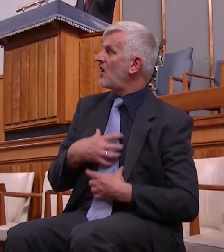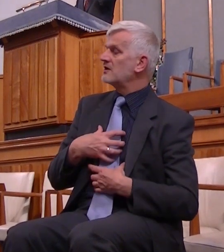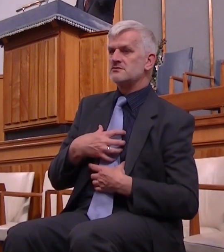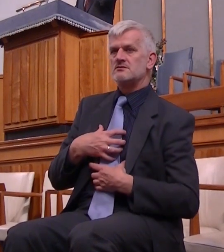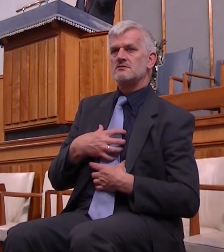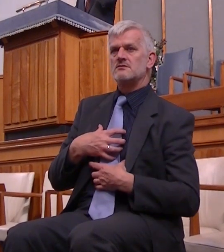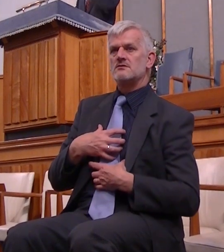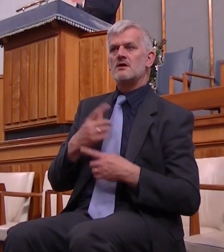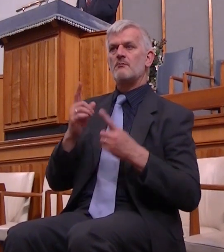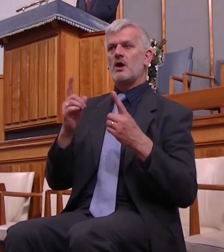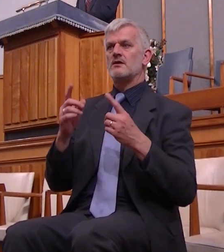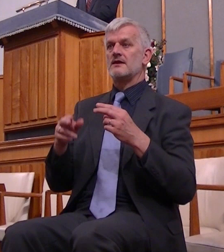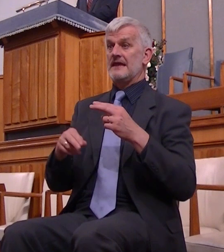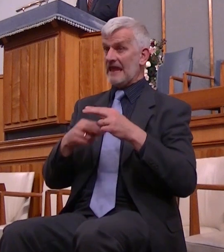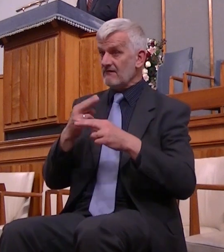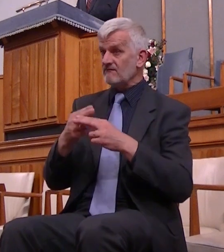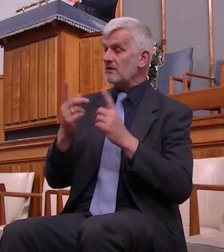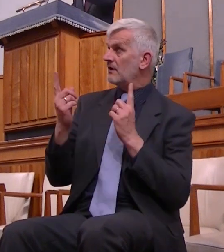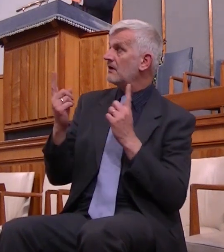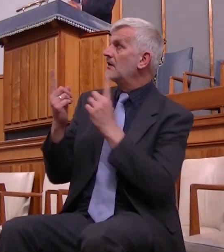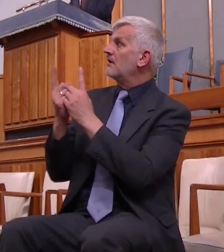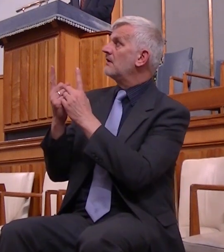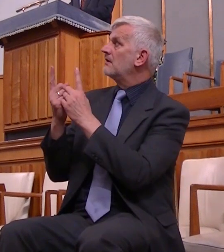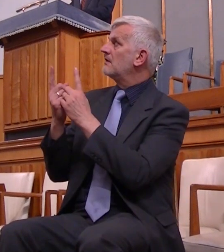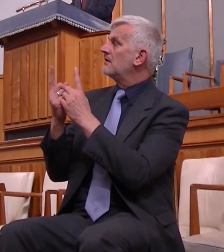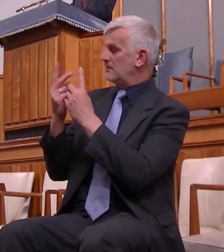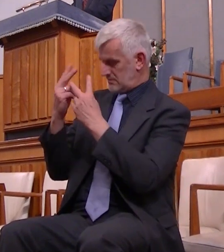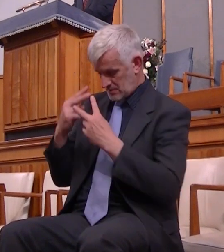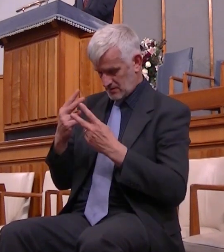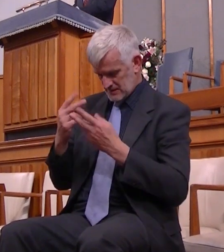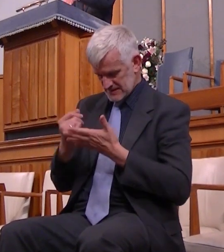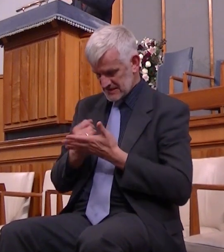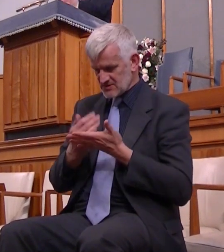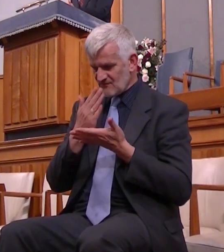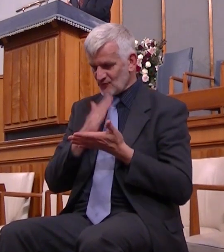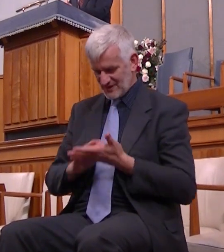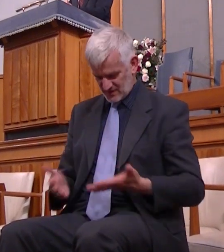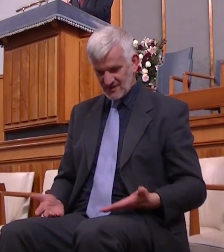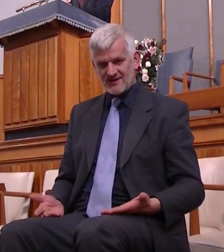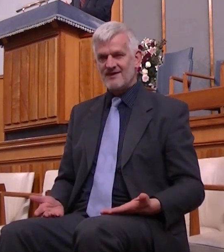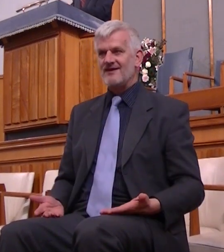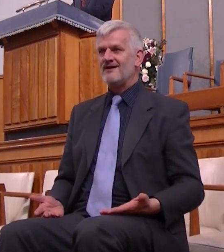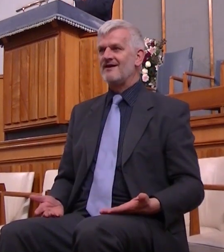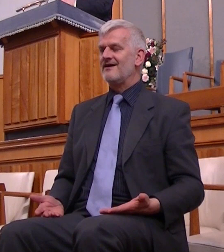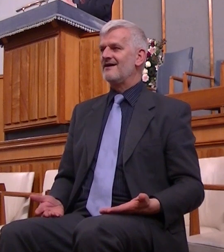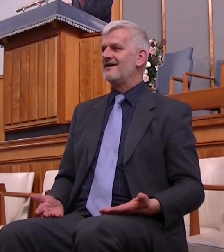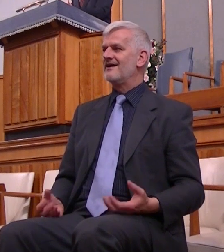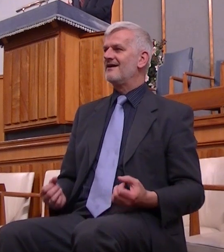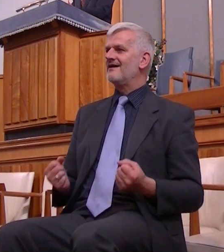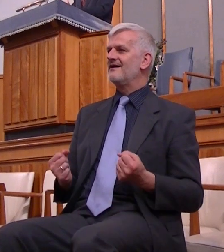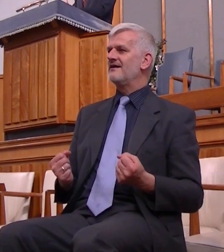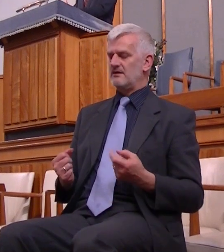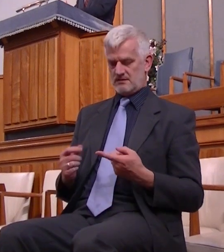then just think of the privilege of this. Your sins are forgiven. Your life is changed. You receive